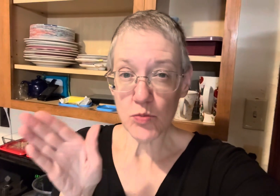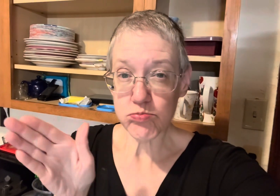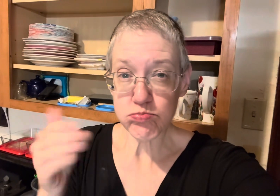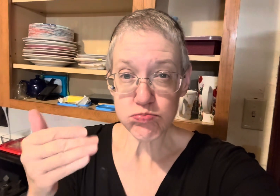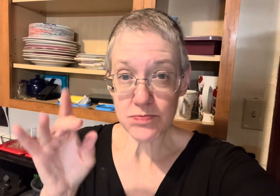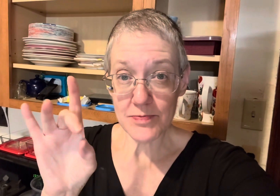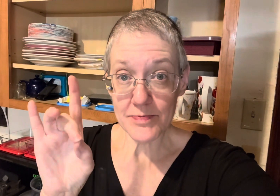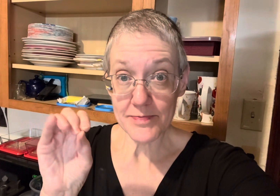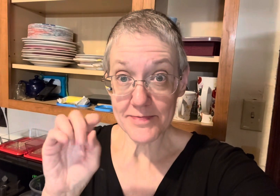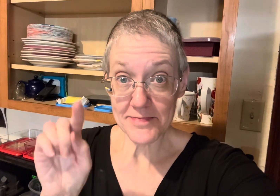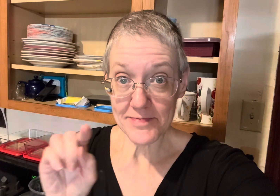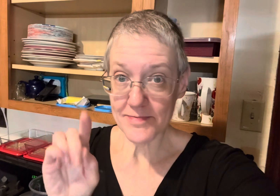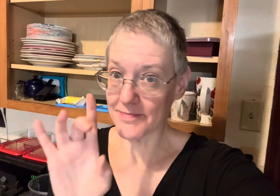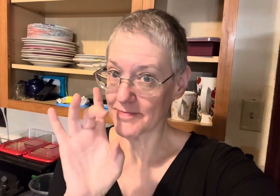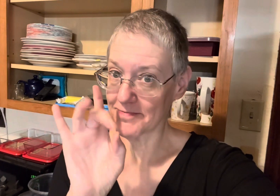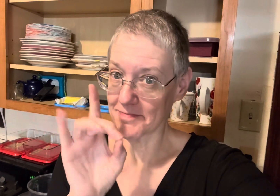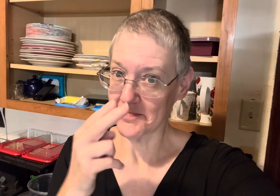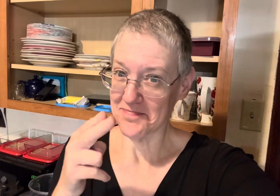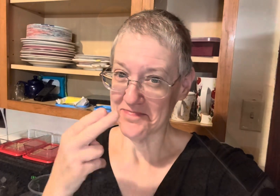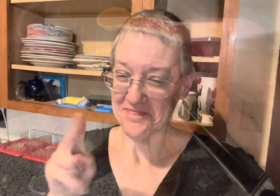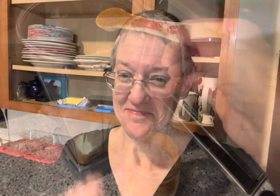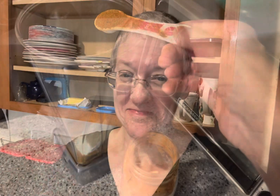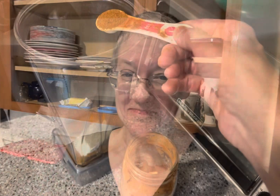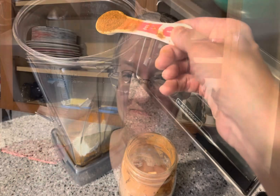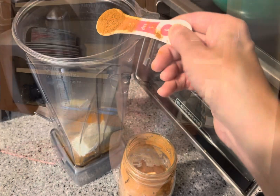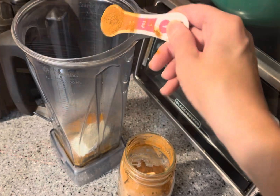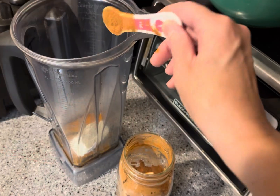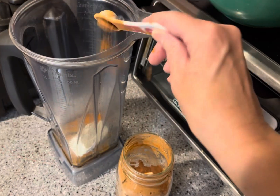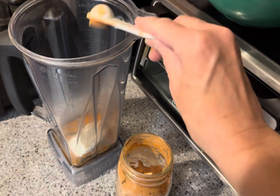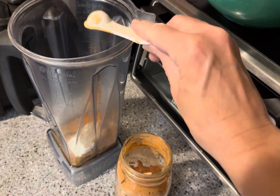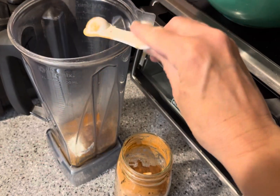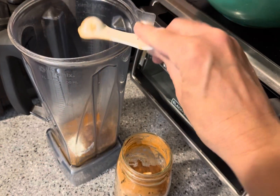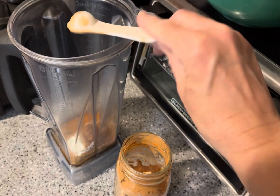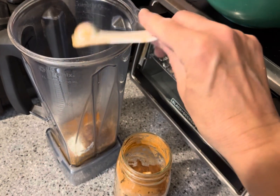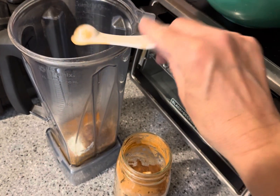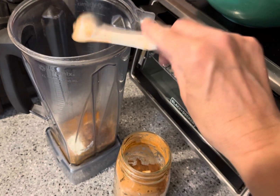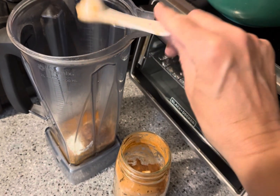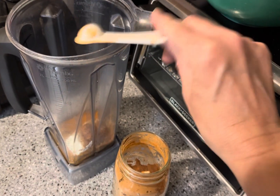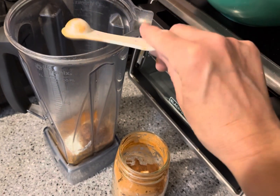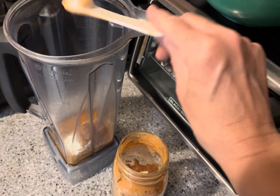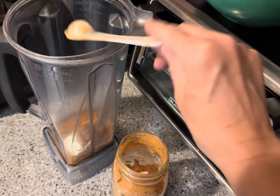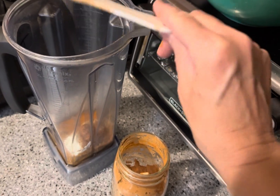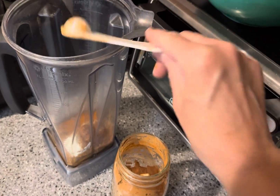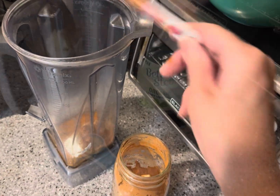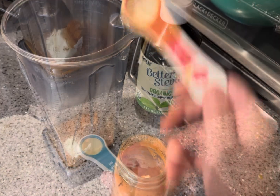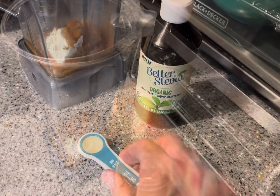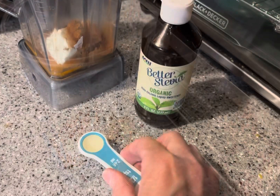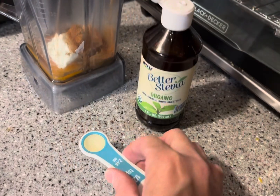For the full box of cream cheese for 8 ounces, you would use 8 eggs.